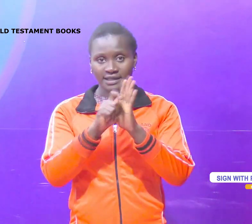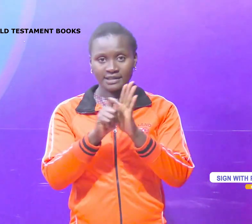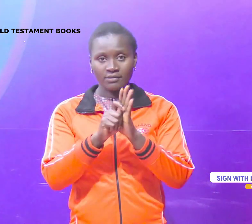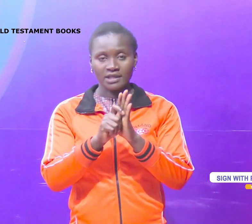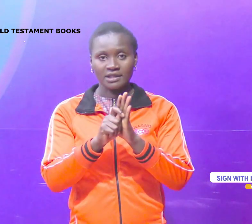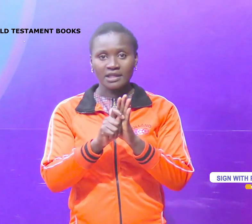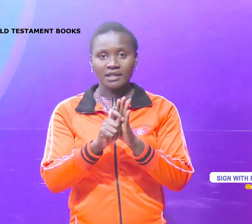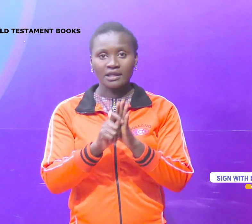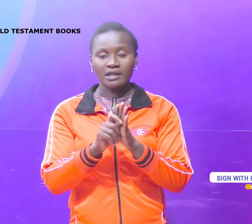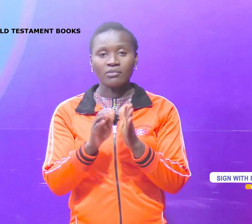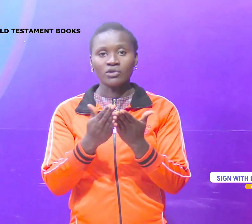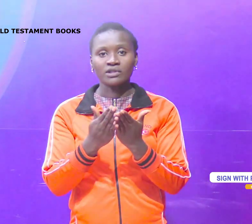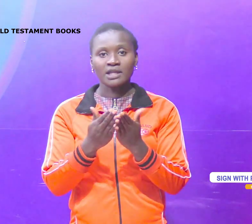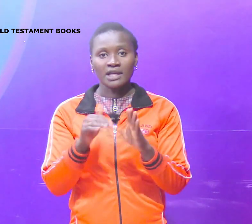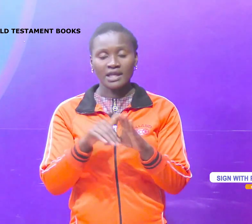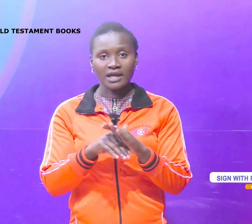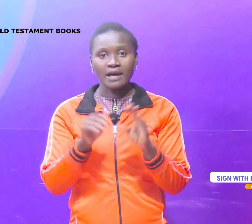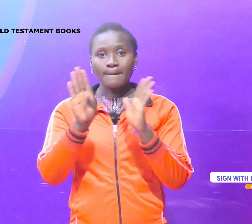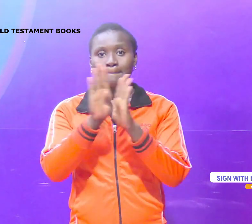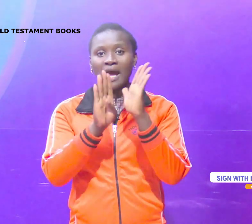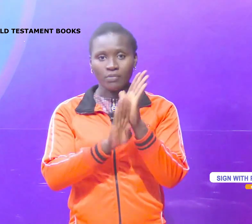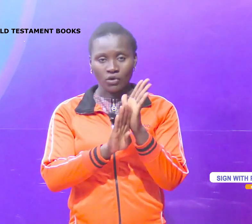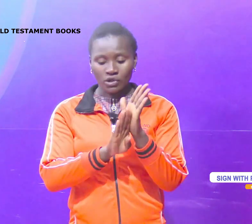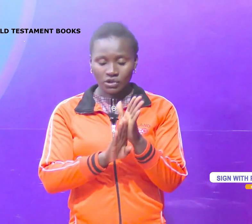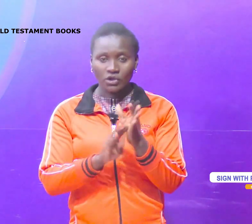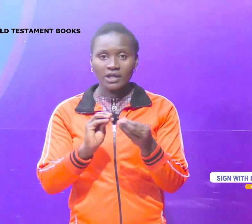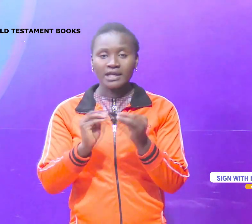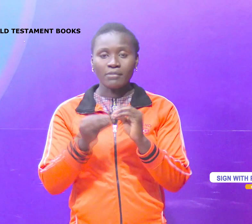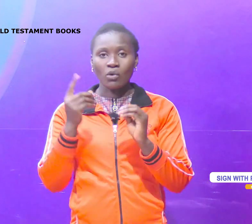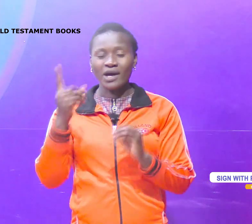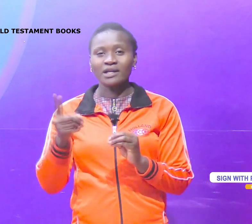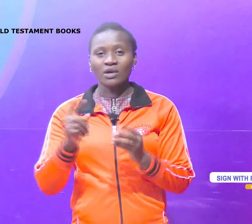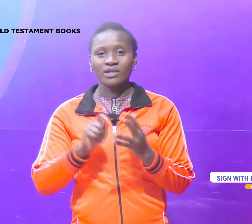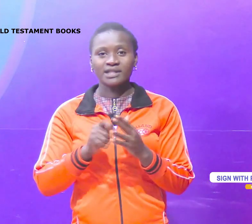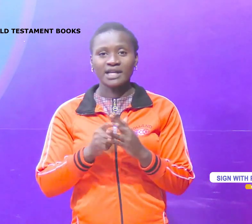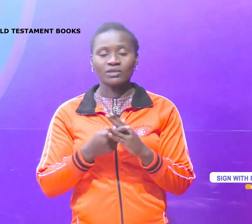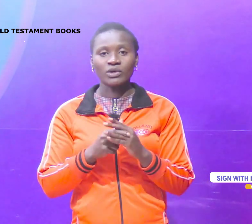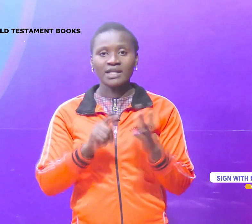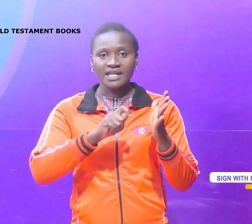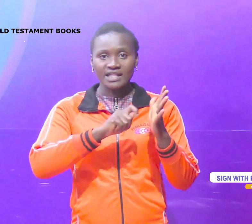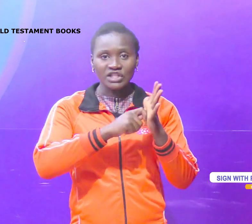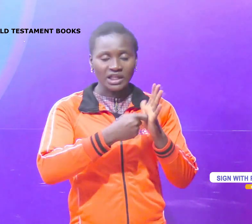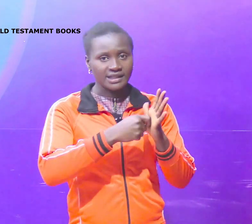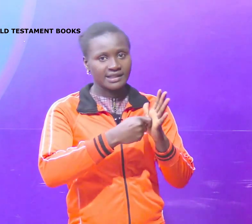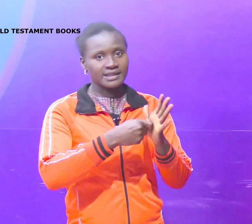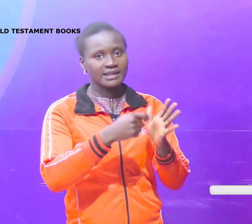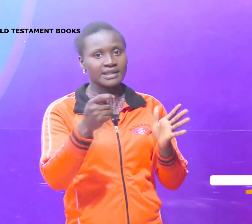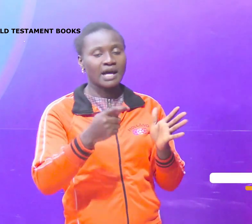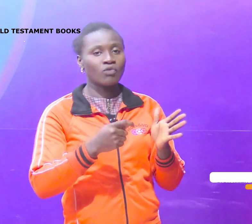Testament, the books in the Bible. So number one, we start with Genesis. This is how we